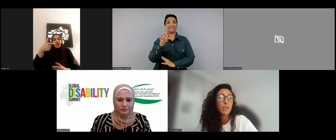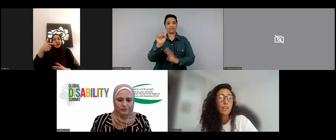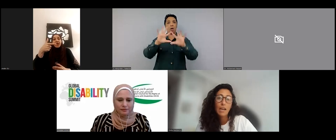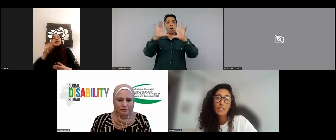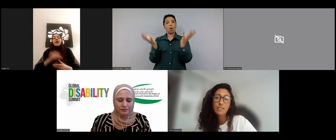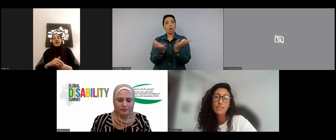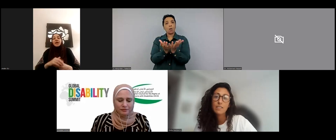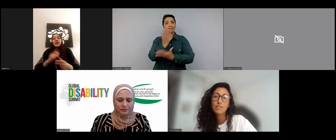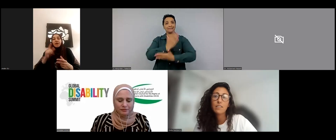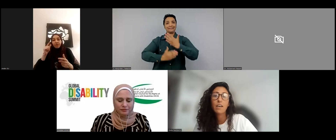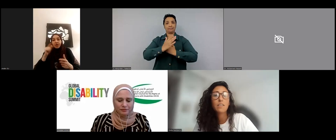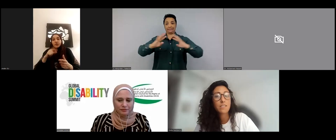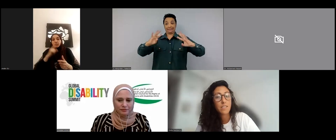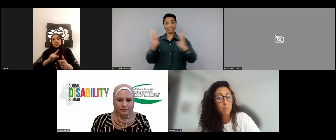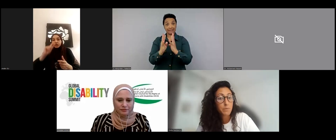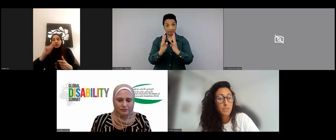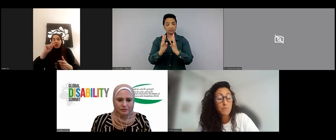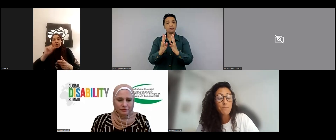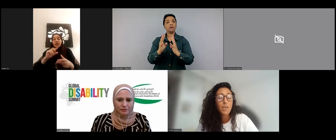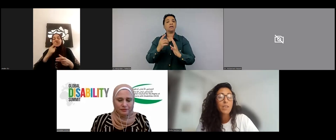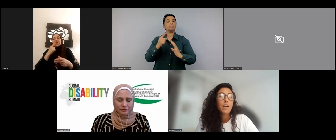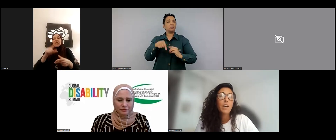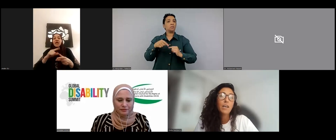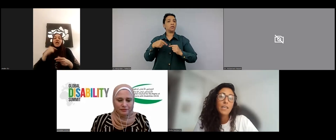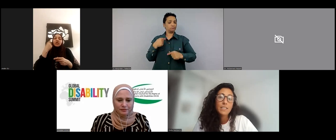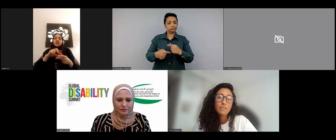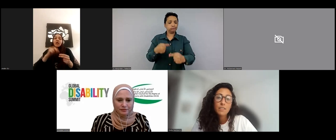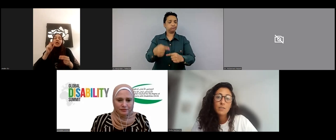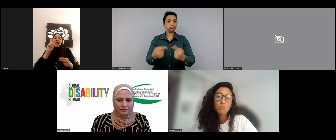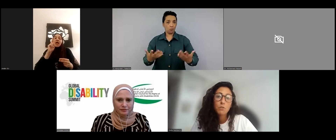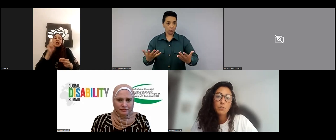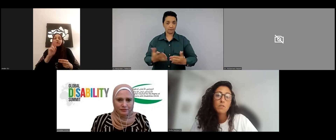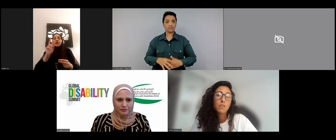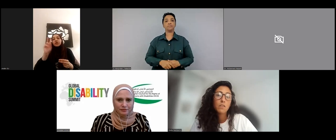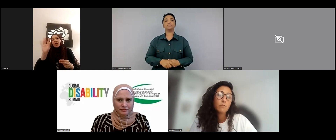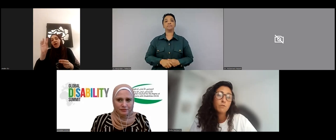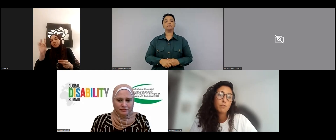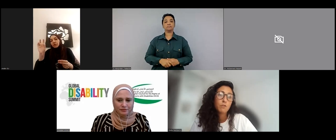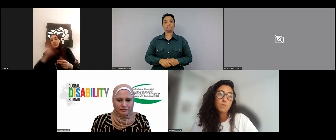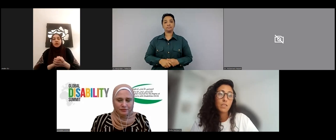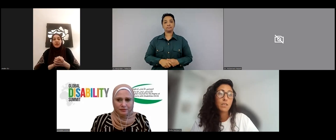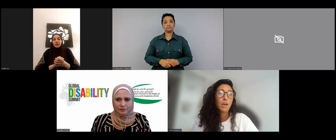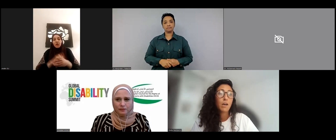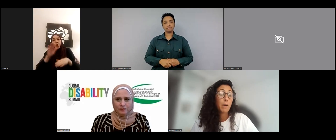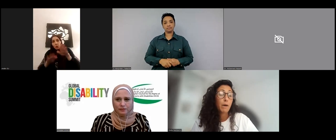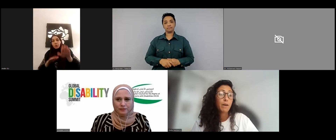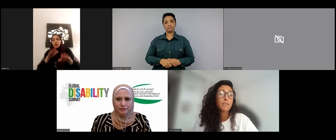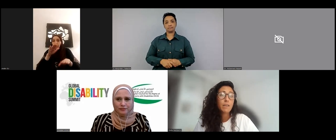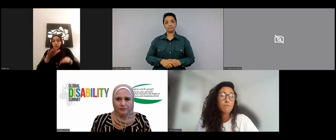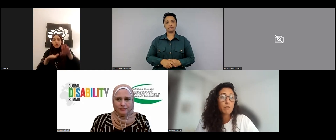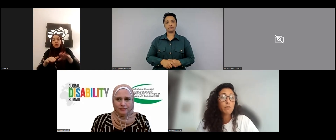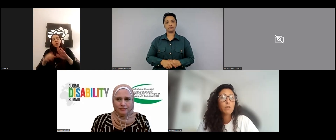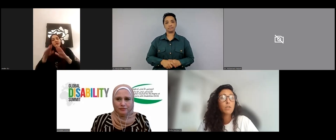very last steps. And was informed